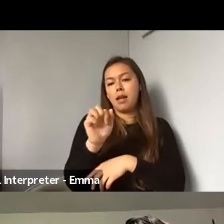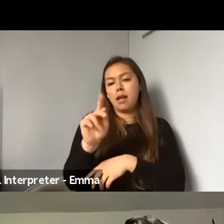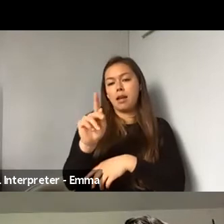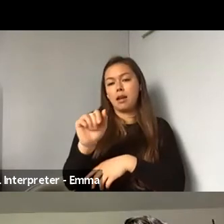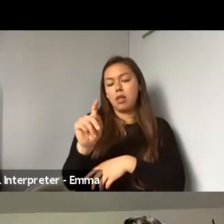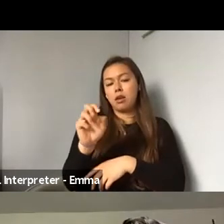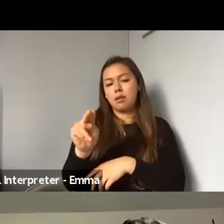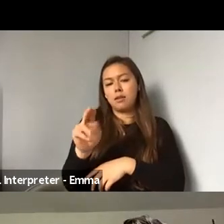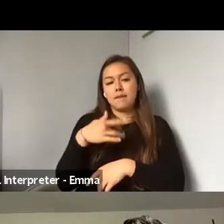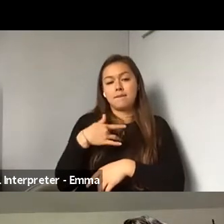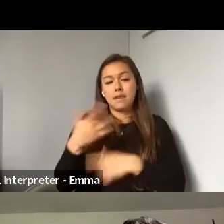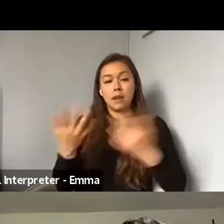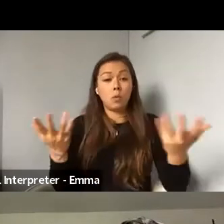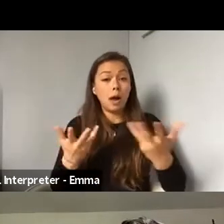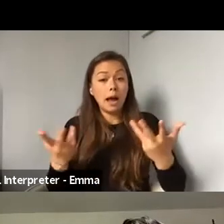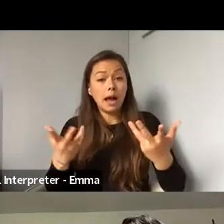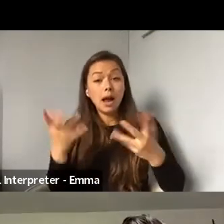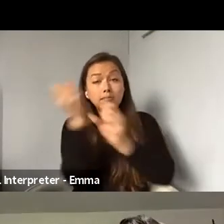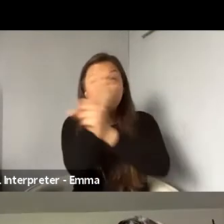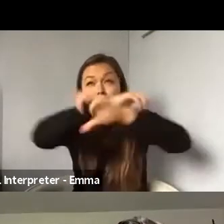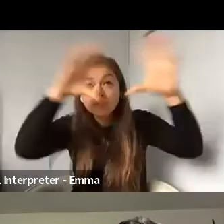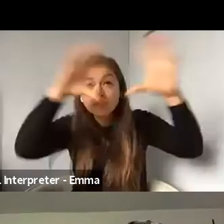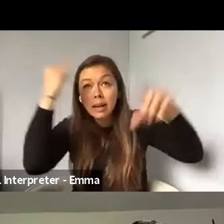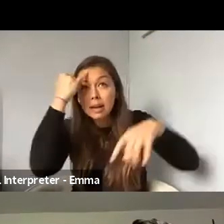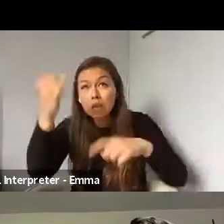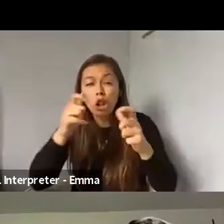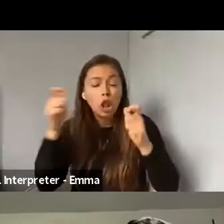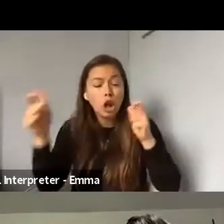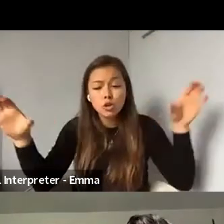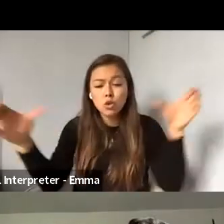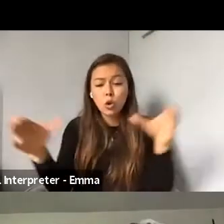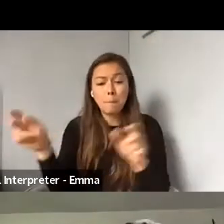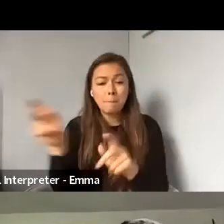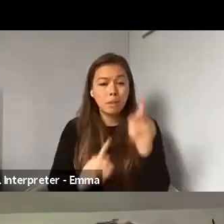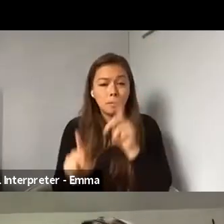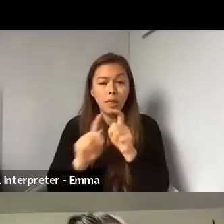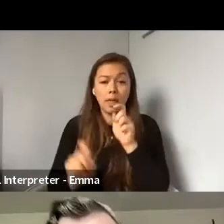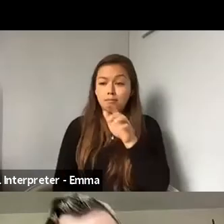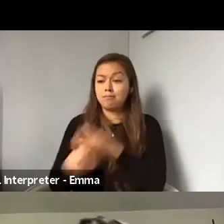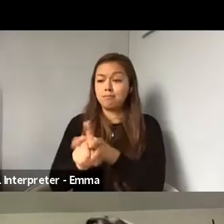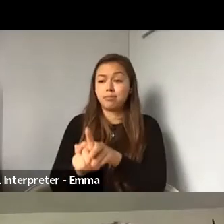brainstorming event with a large group of people trying to come to some solutions together.